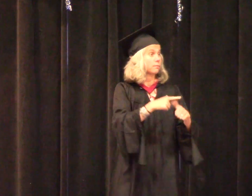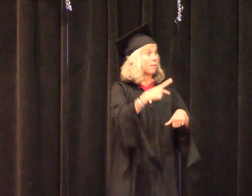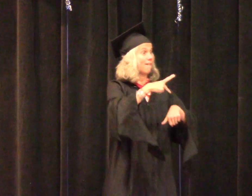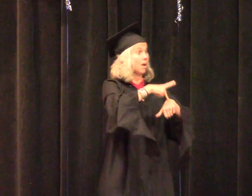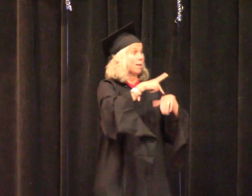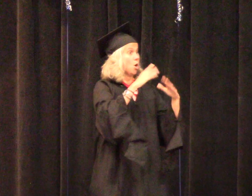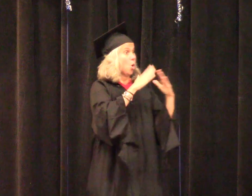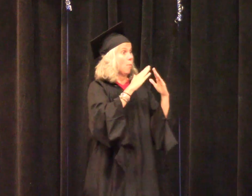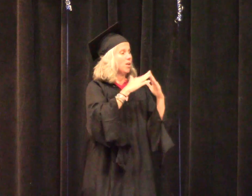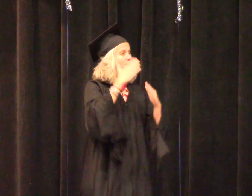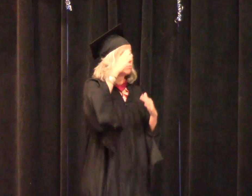strengthen my character.